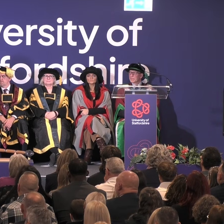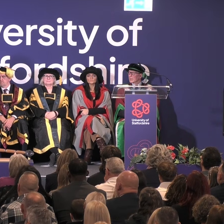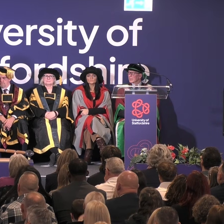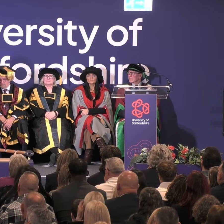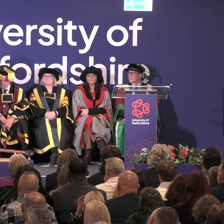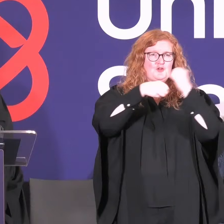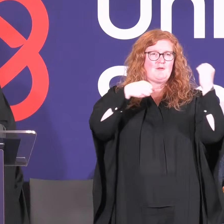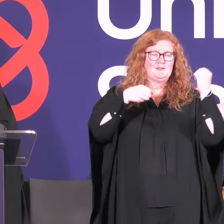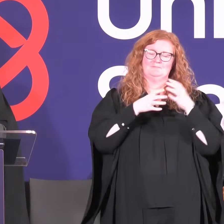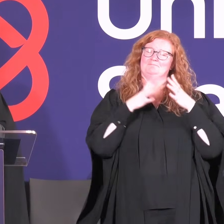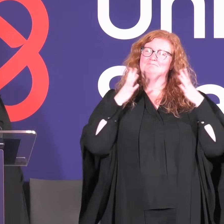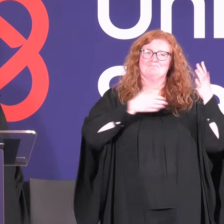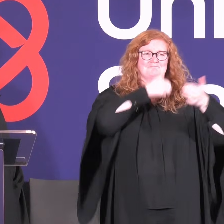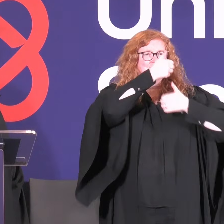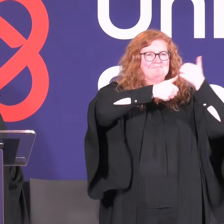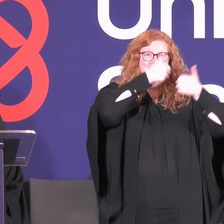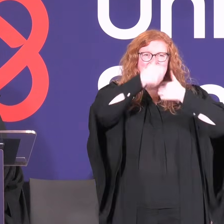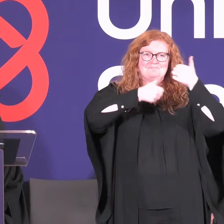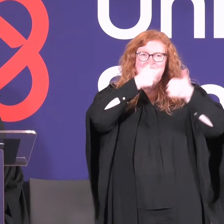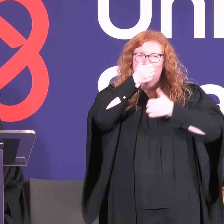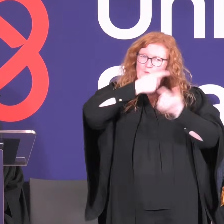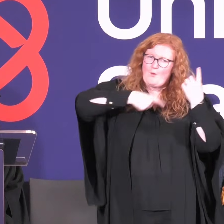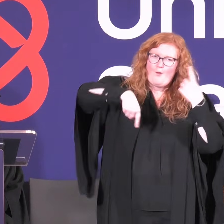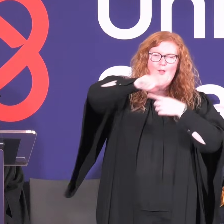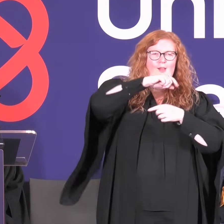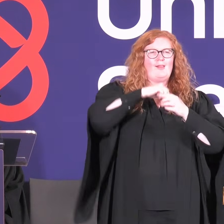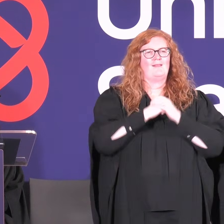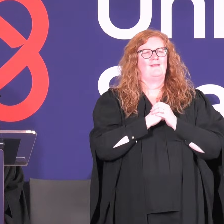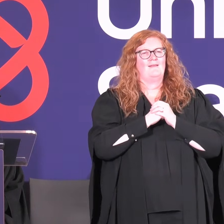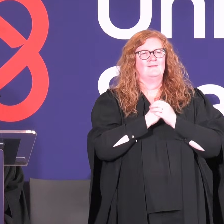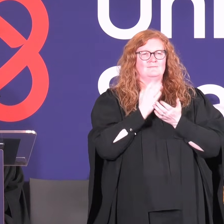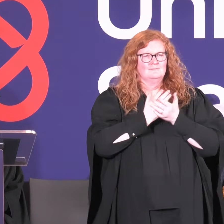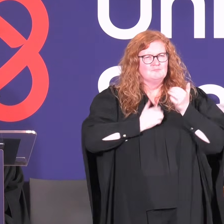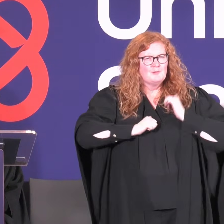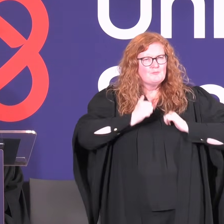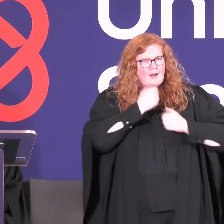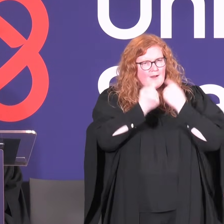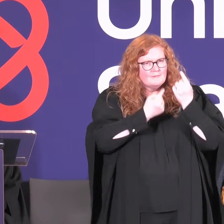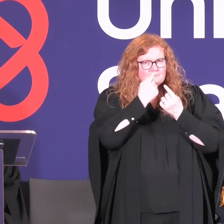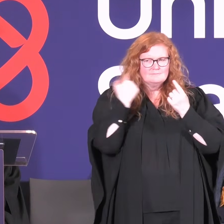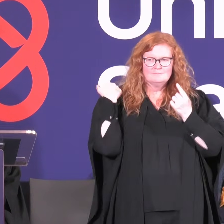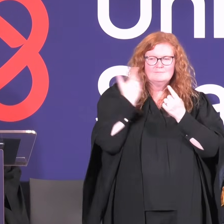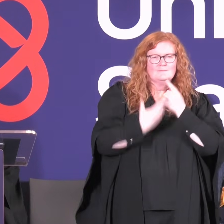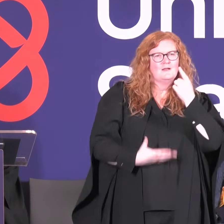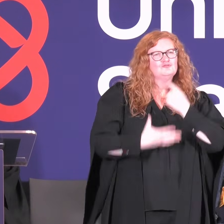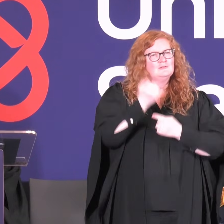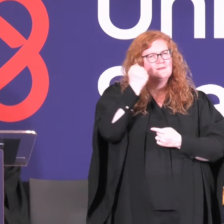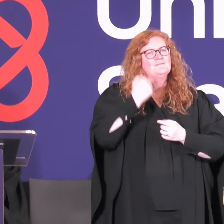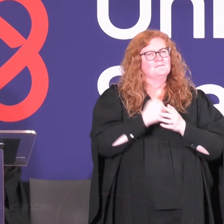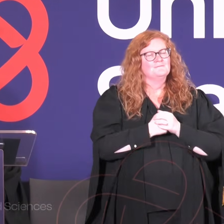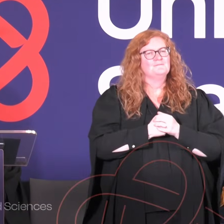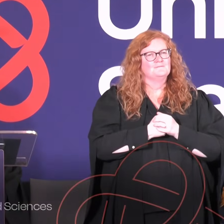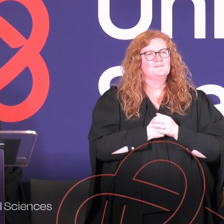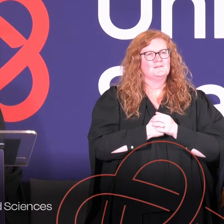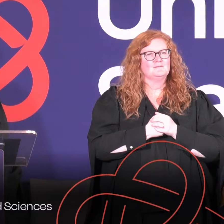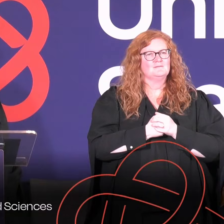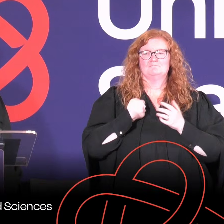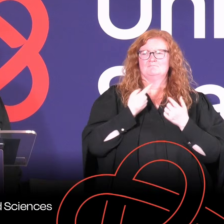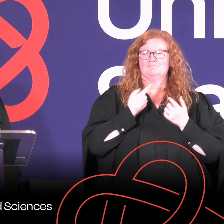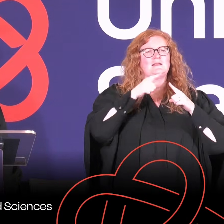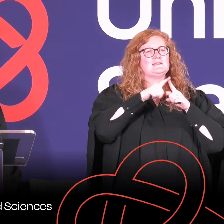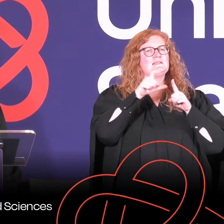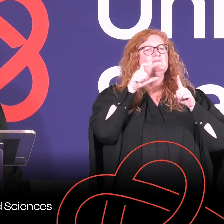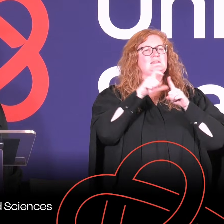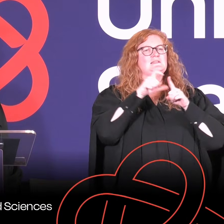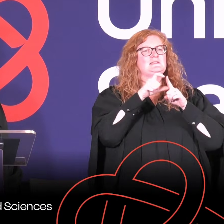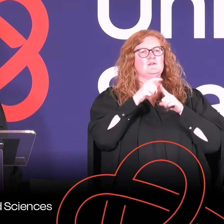Graduates, huge congratulations to every one of you. Be proud of what you have achieved. As Executive Dean of the School